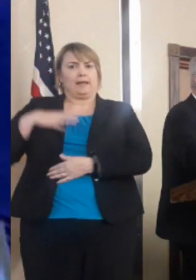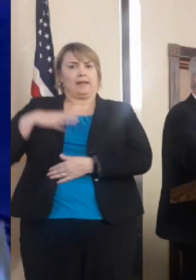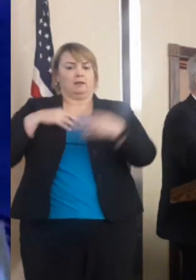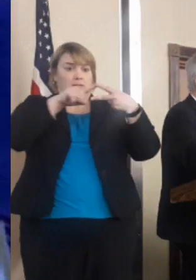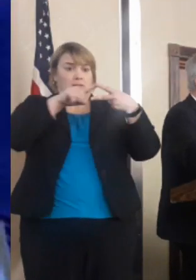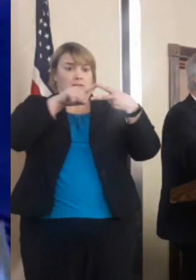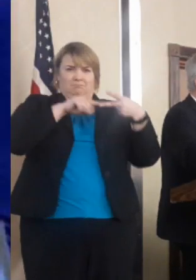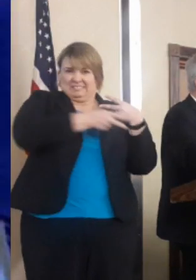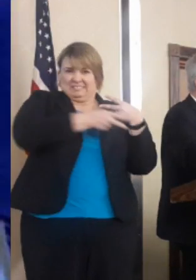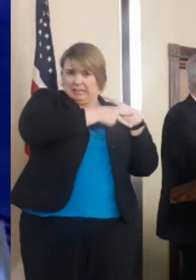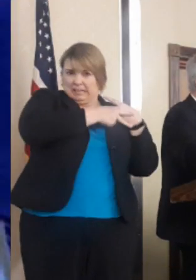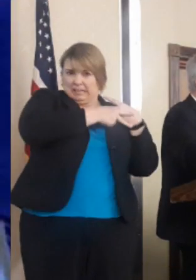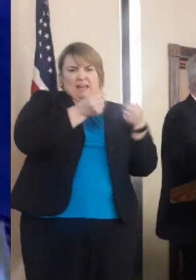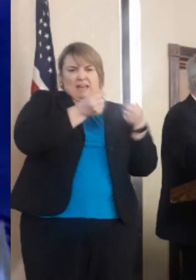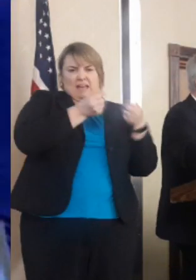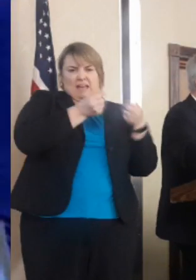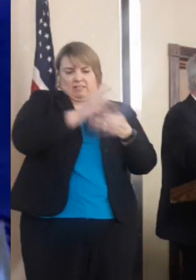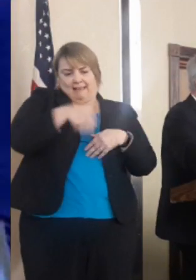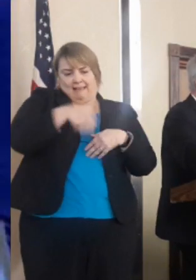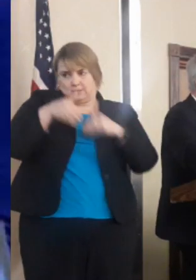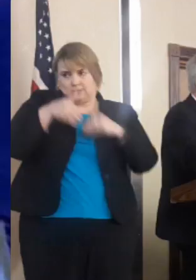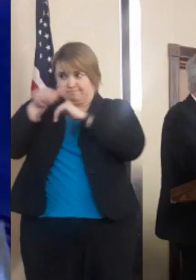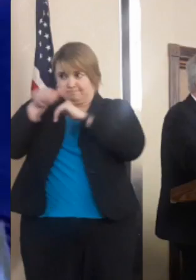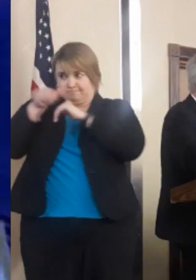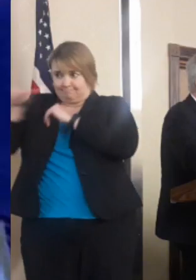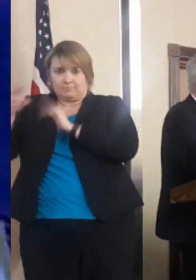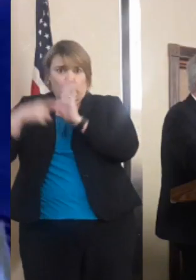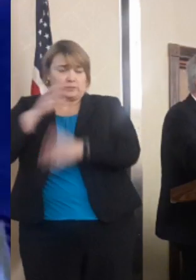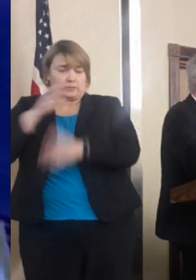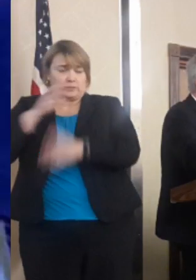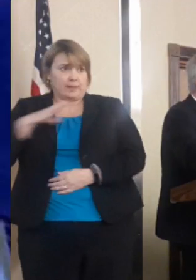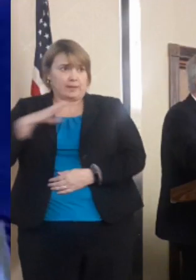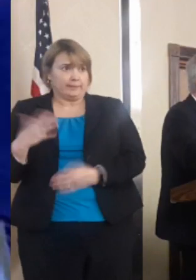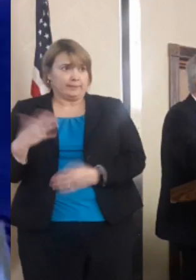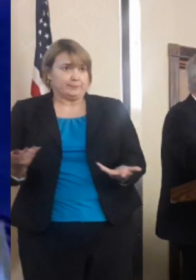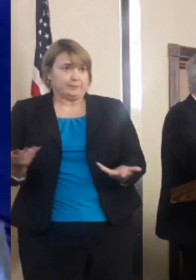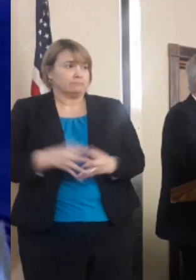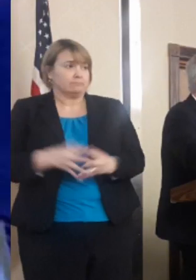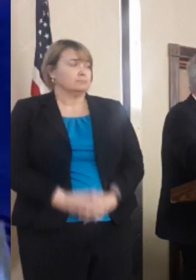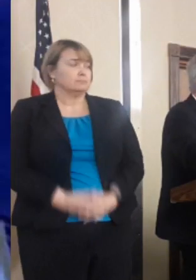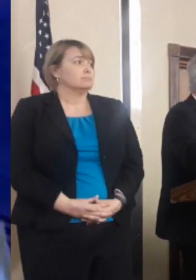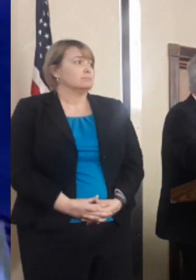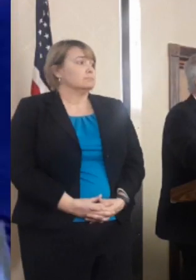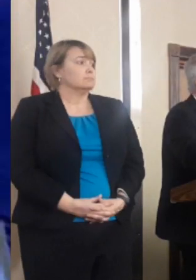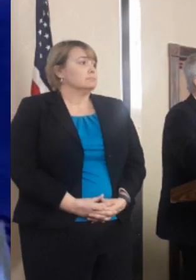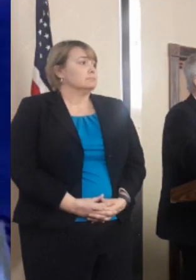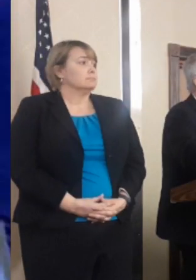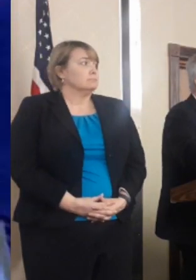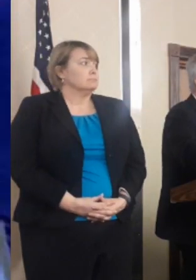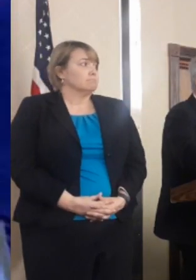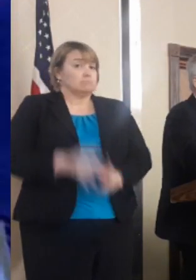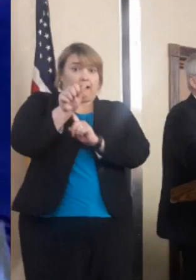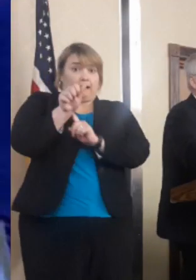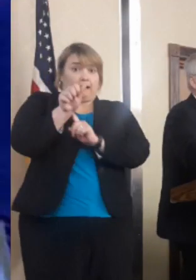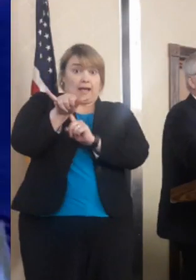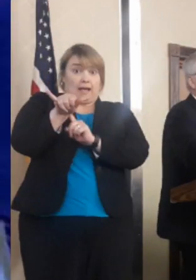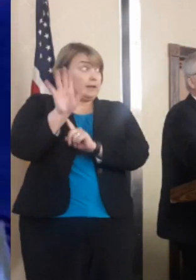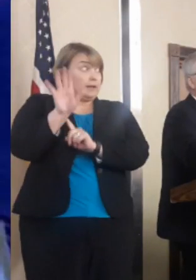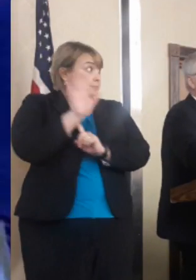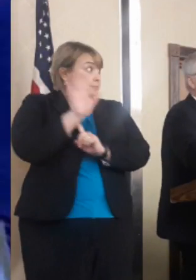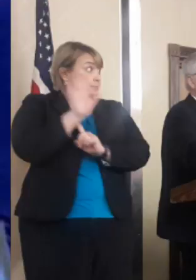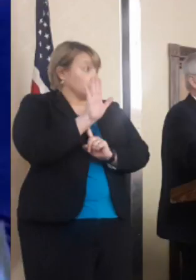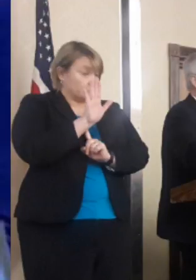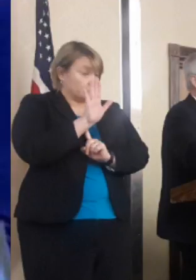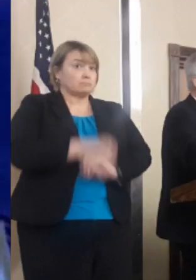the membership of the Officials Committee and the membership of the Legislative Affairs Committee, say aye. Aye.